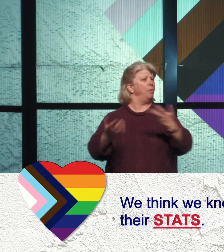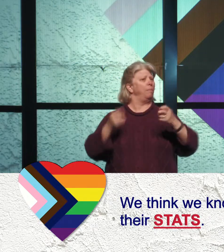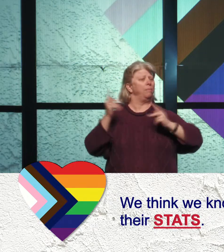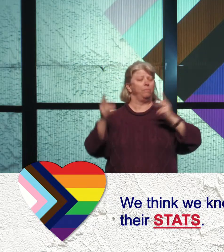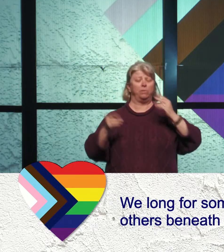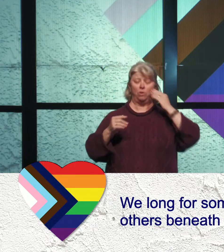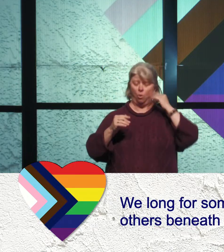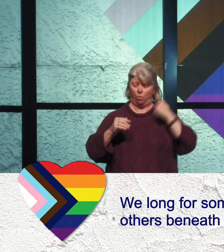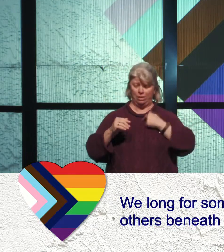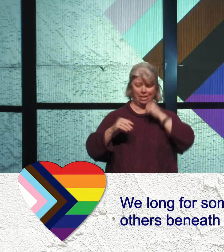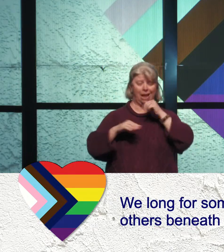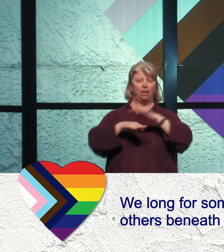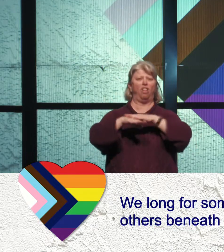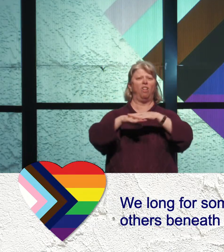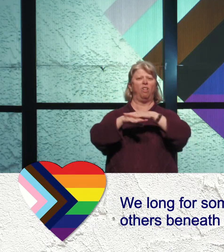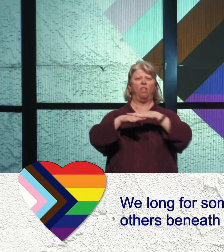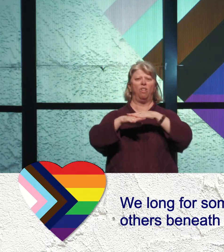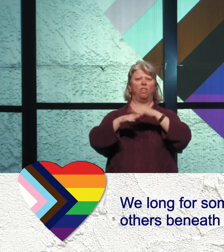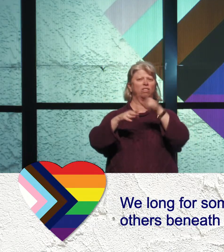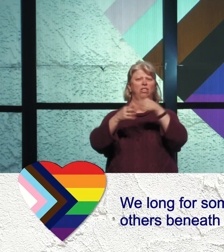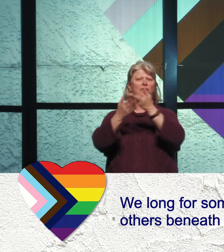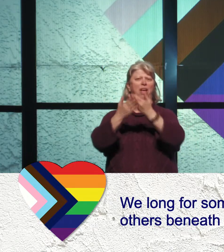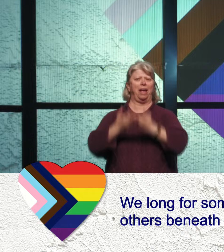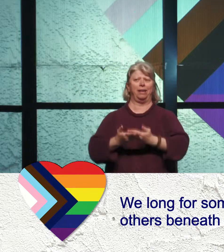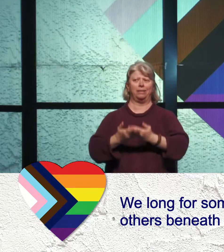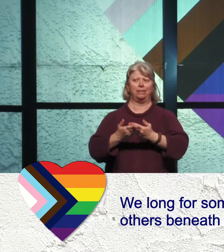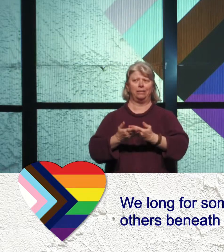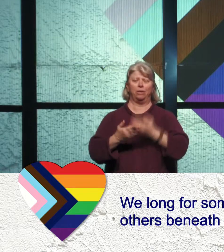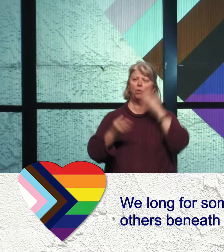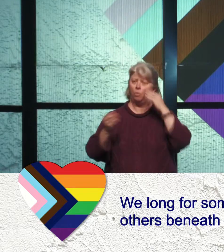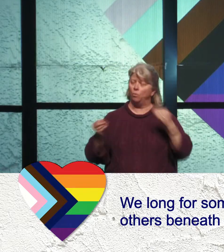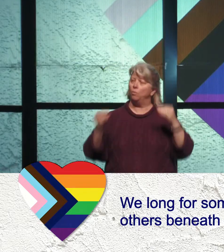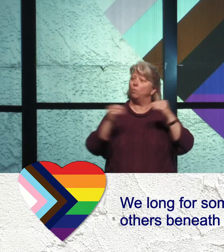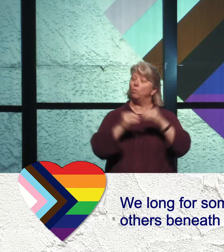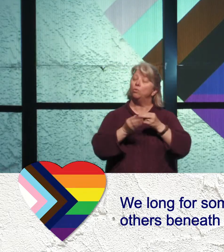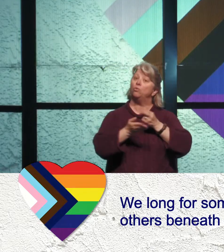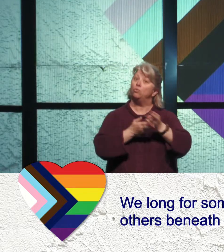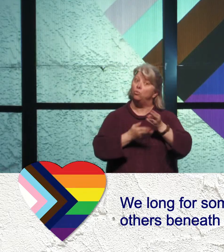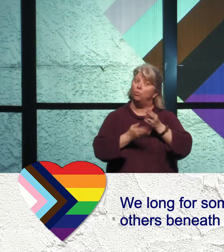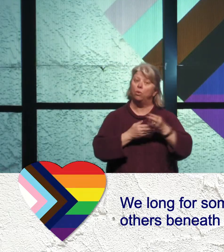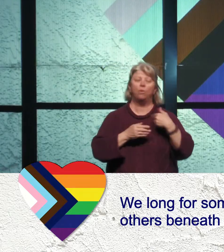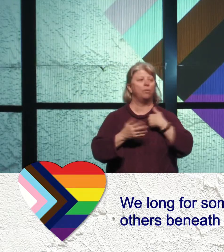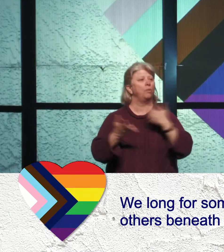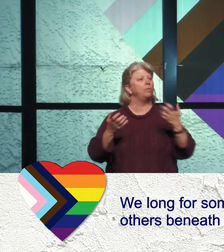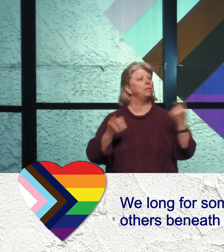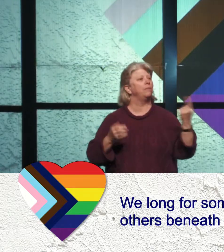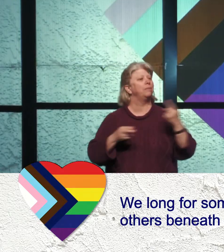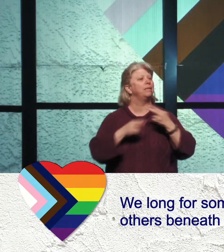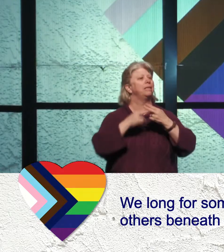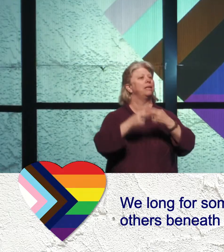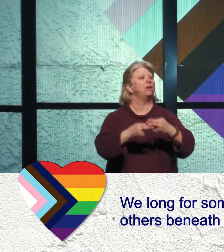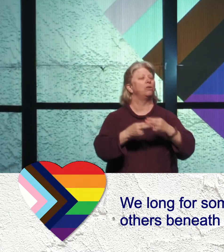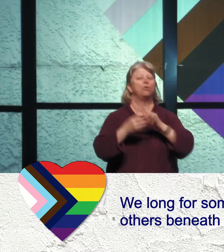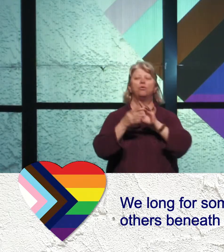us beneath the surface of those facts. Right? The truth is like we want something called